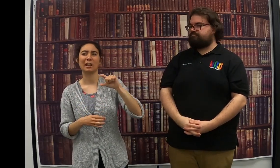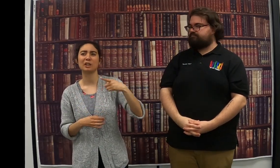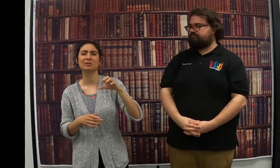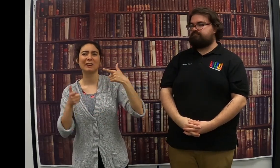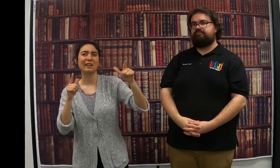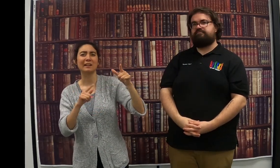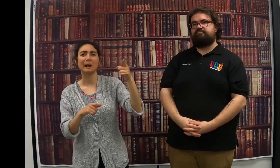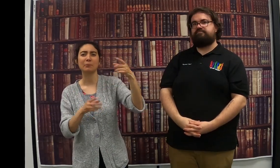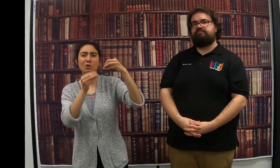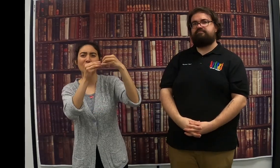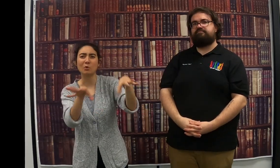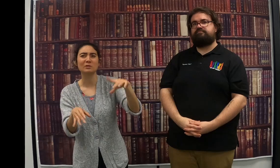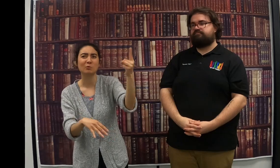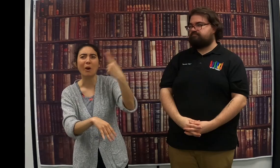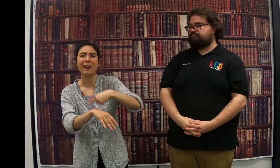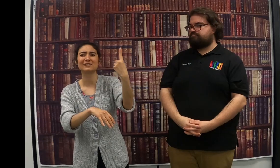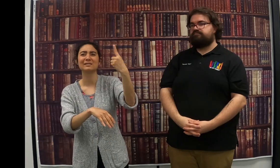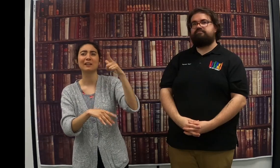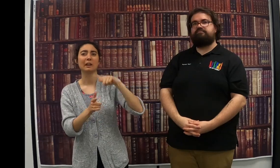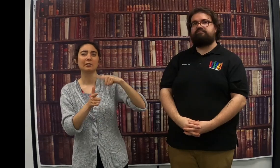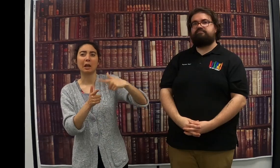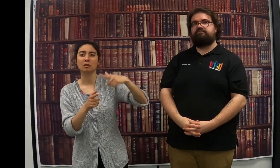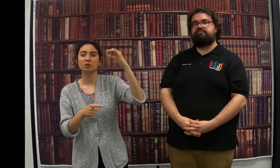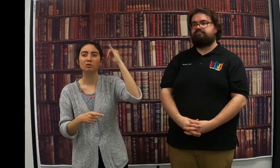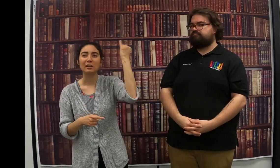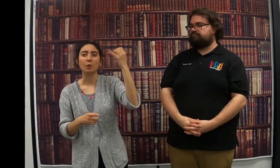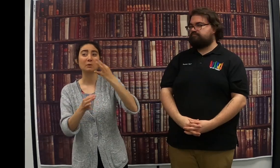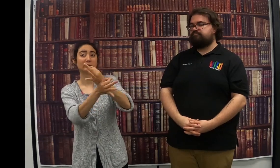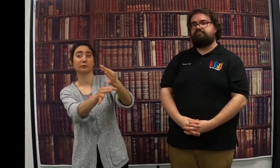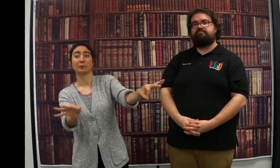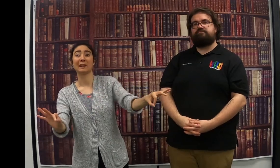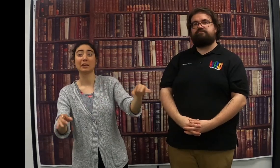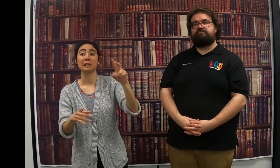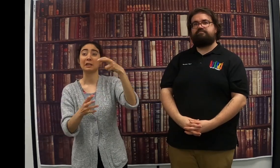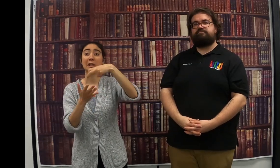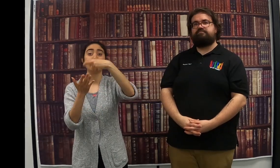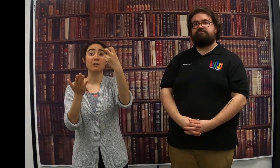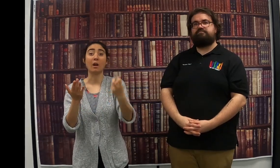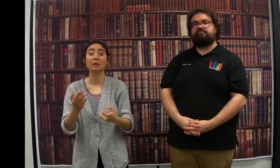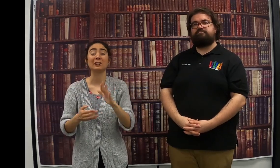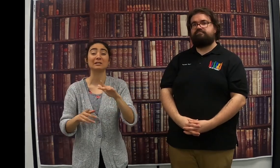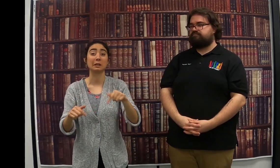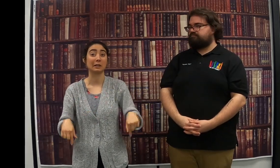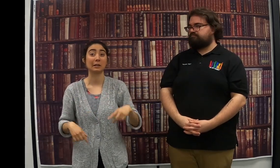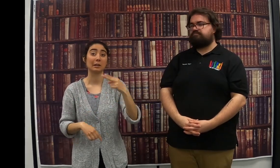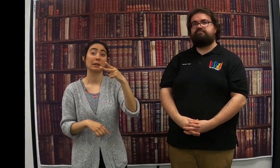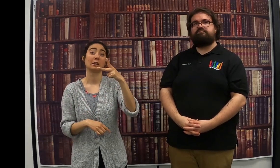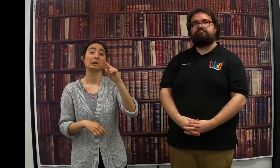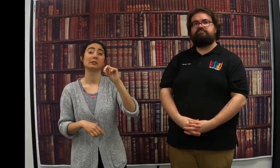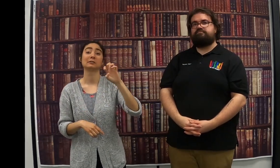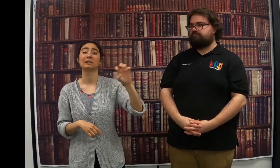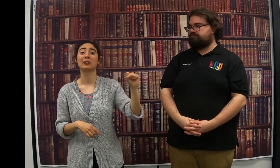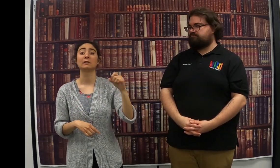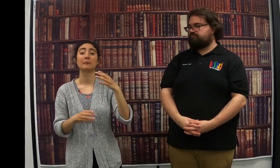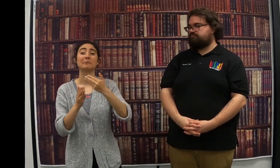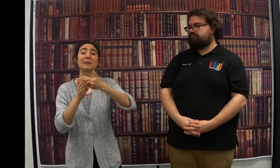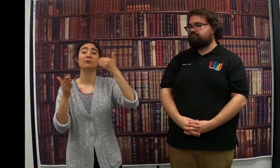let him loose at once." Then Joringel was freed. He fell on his knees before the woman and begged